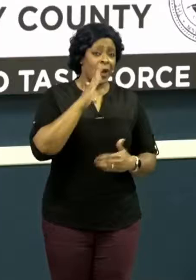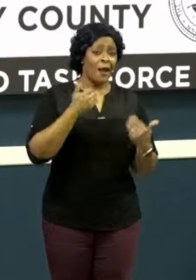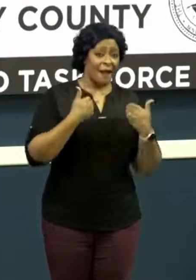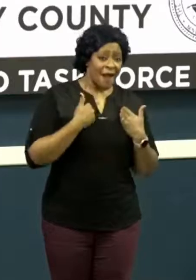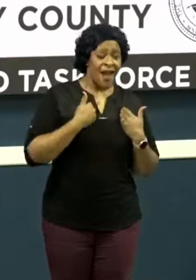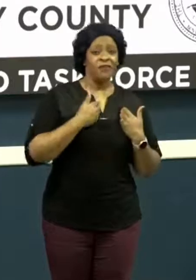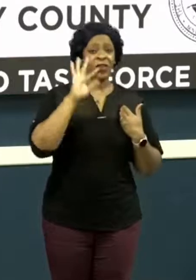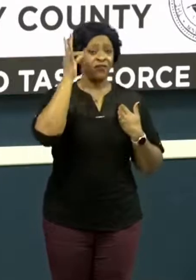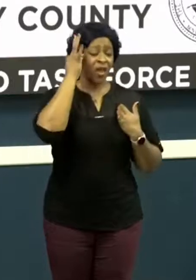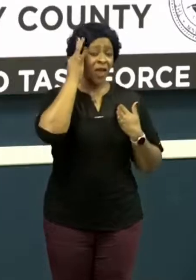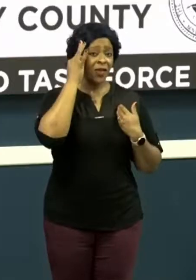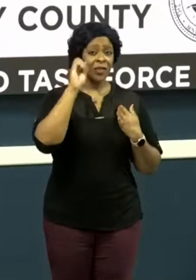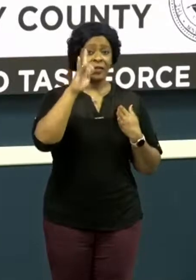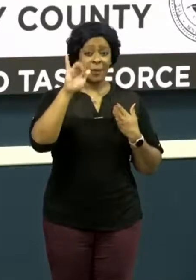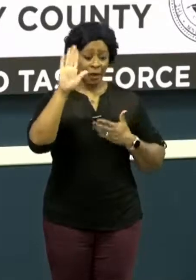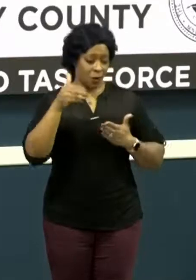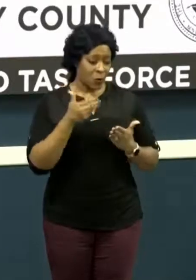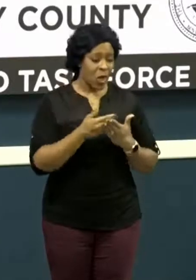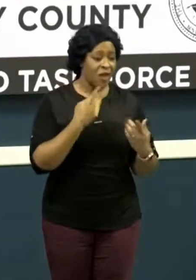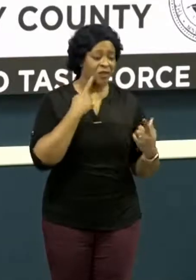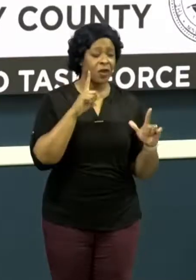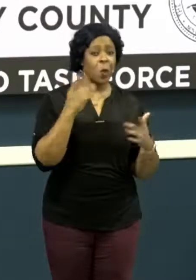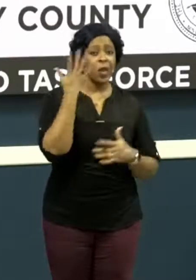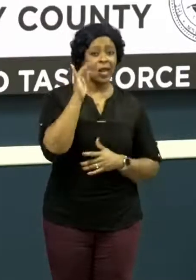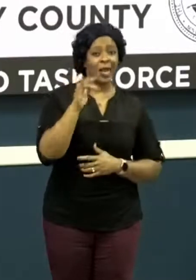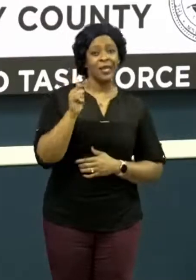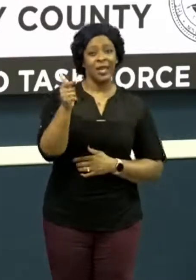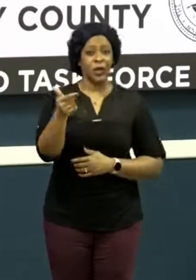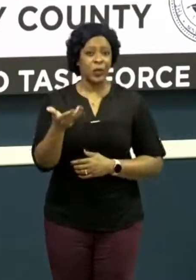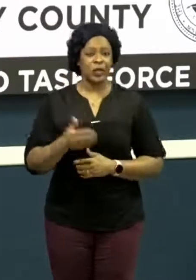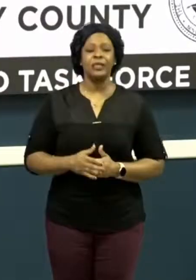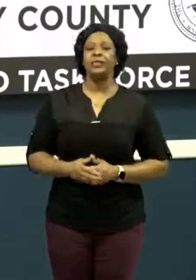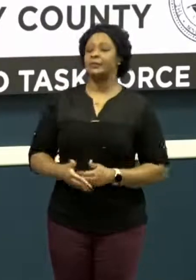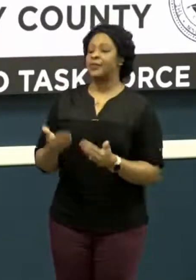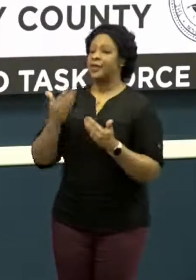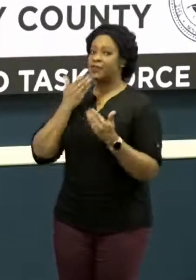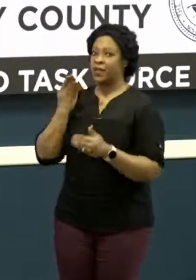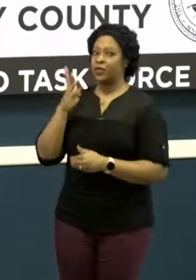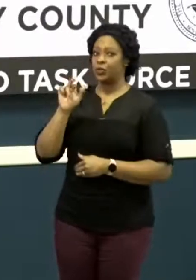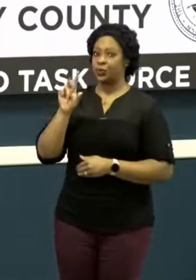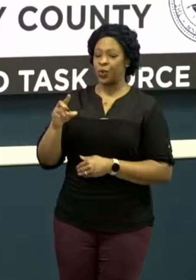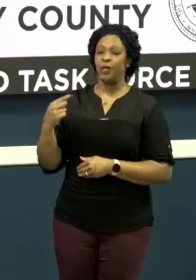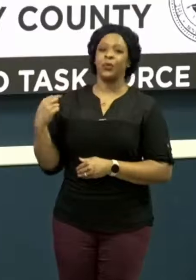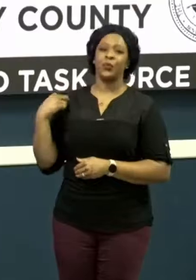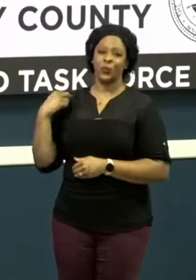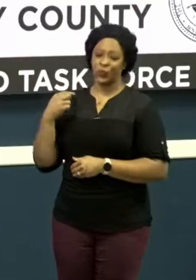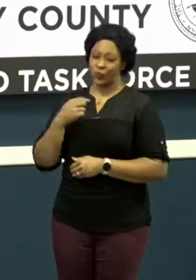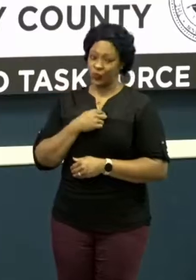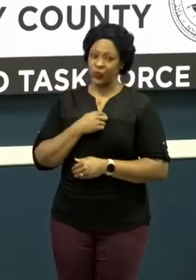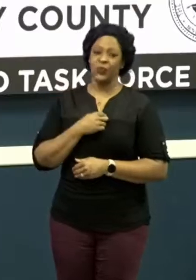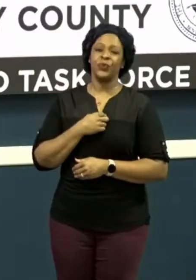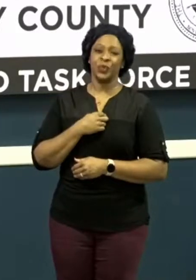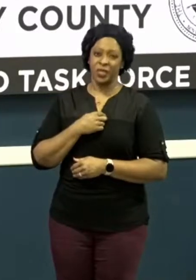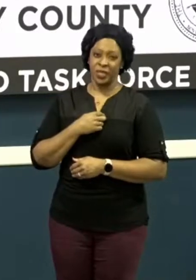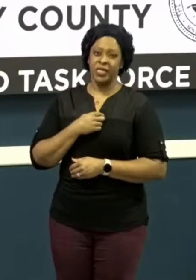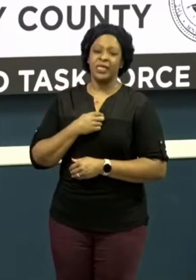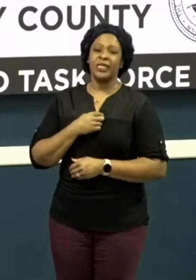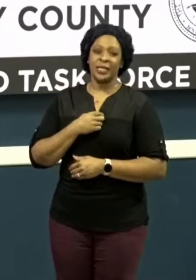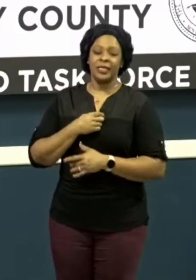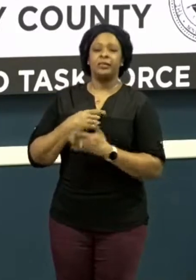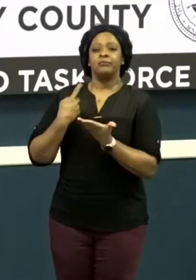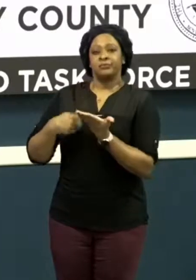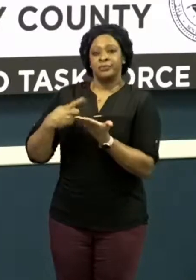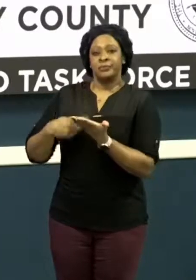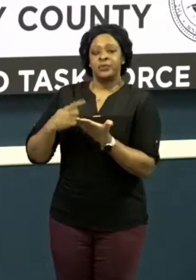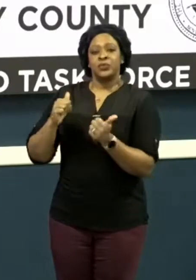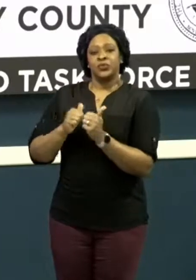federal supplies arrive in the weeks ahead? Thanks, Brad. So we actually have been in